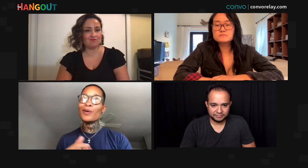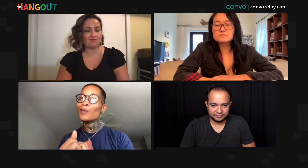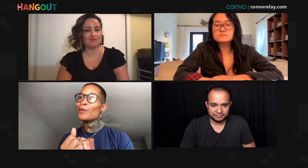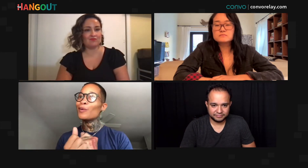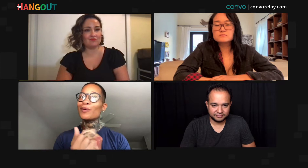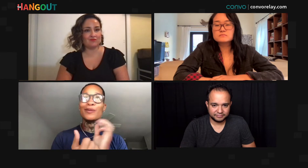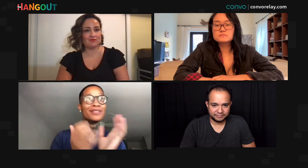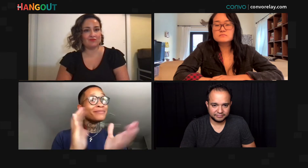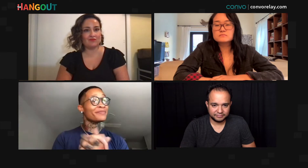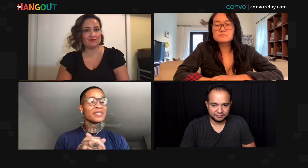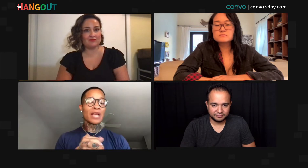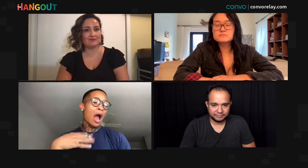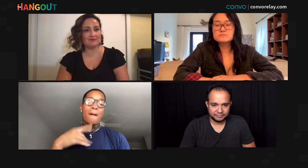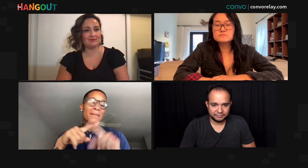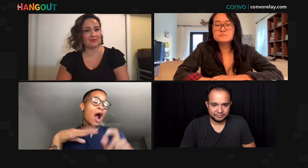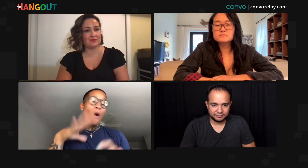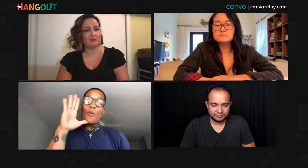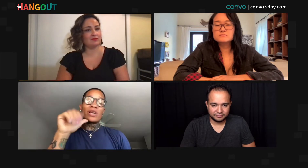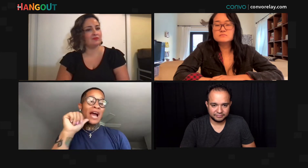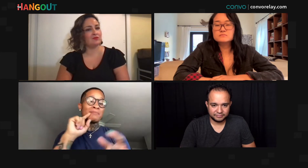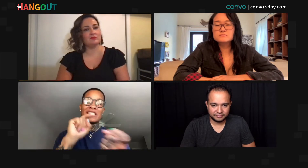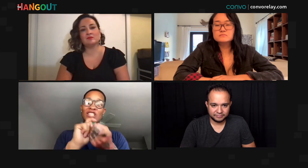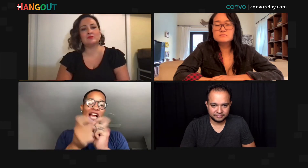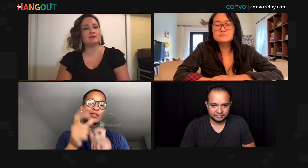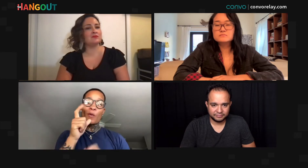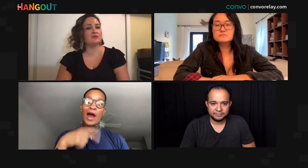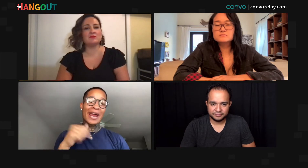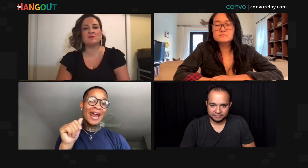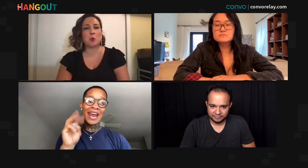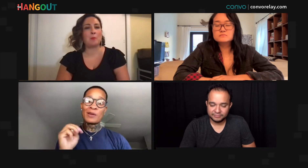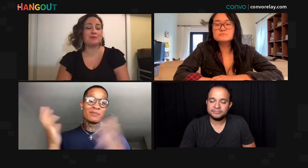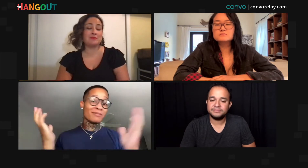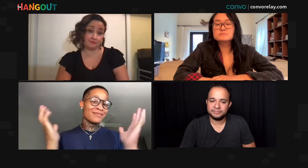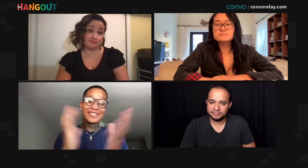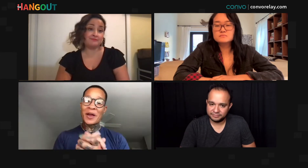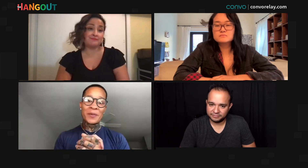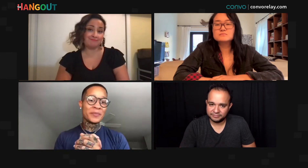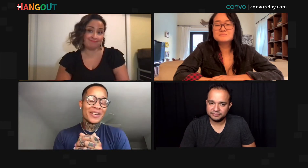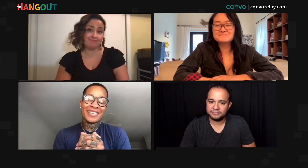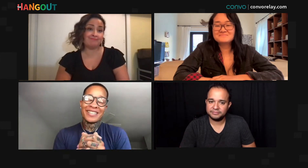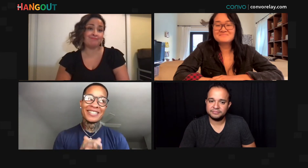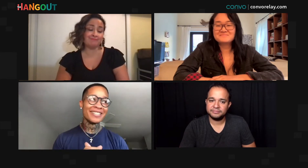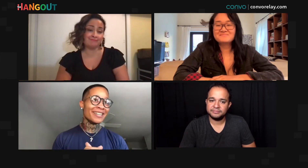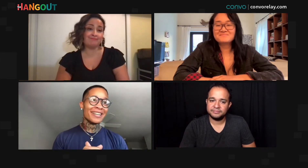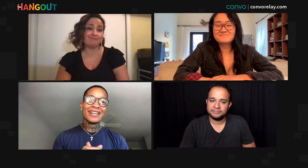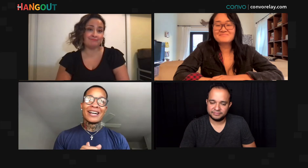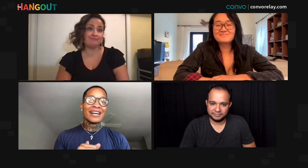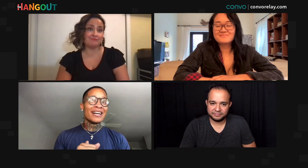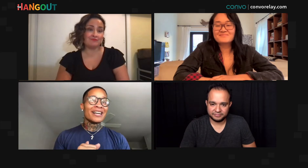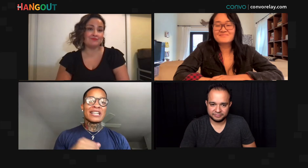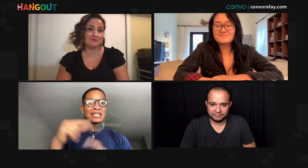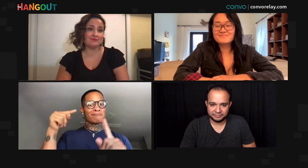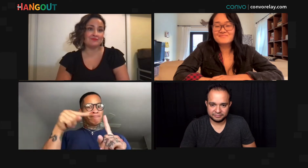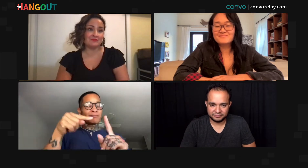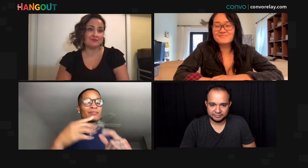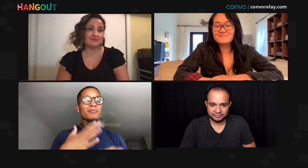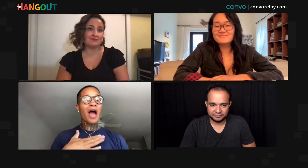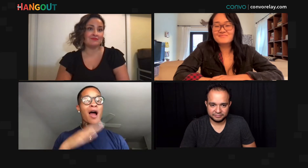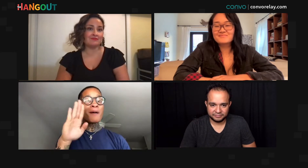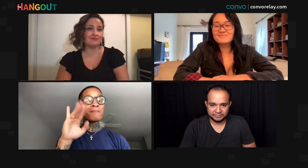to be loved by your parents and but I wouldn't change who I am. So it's just I think